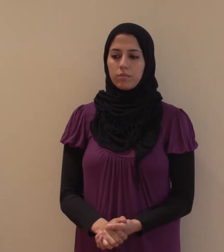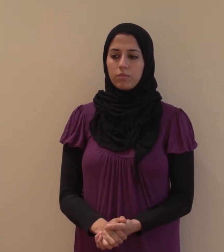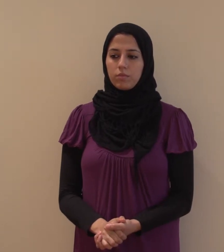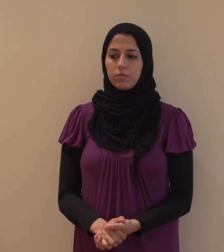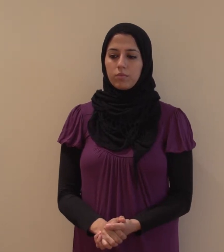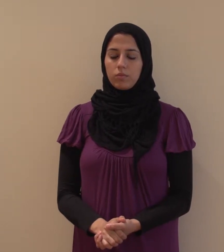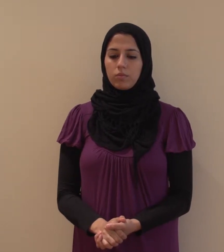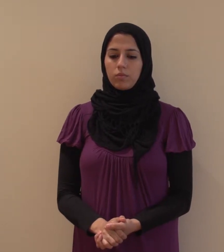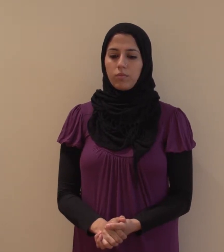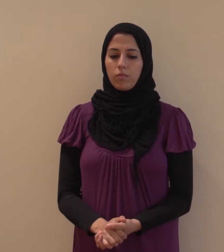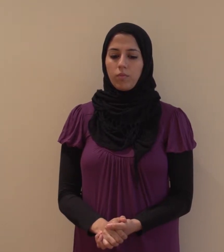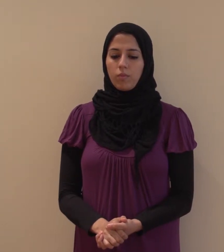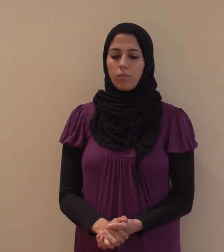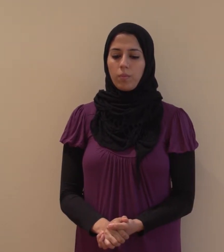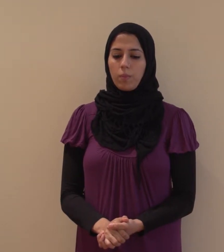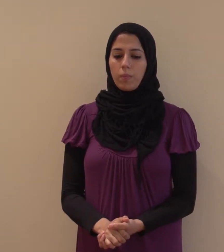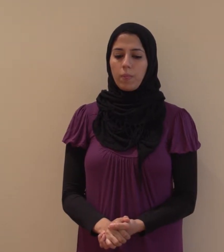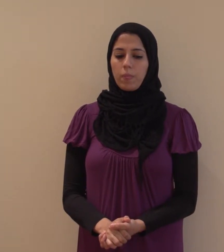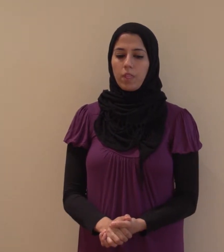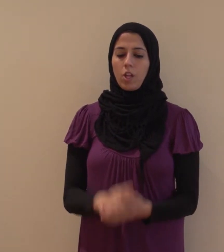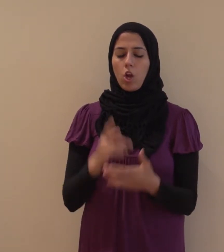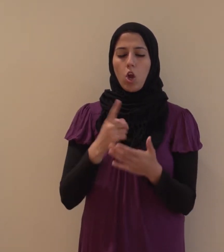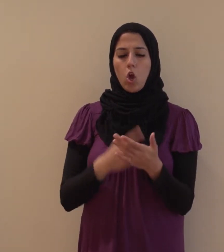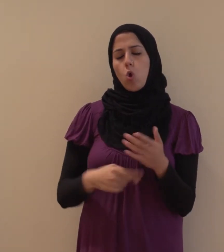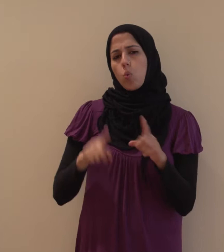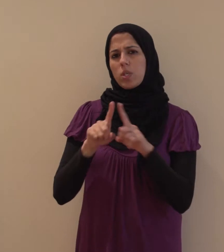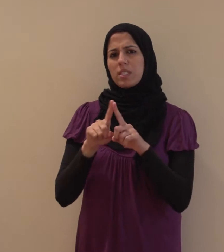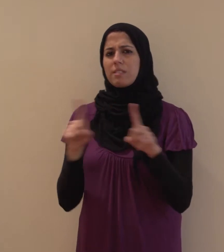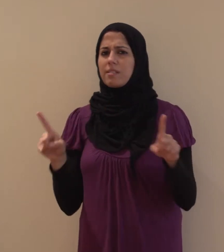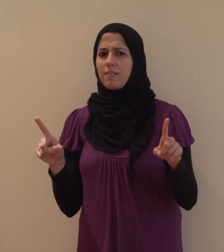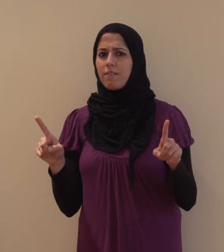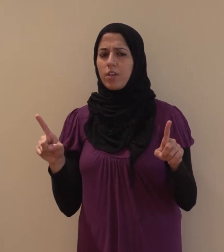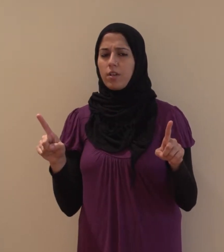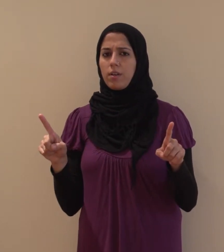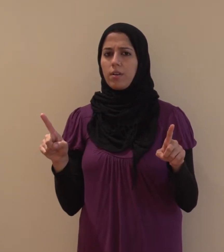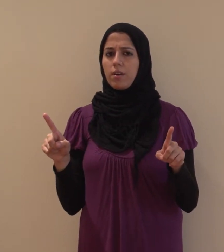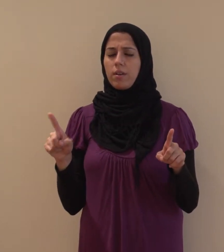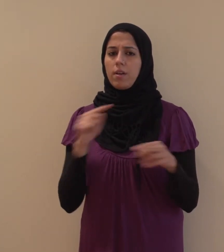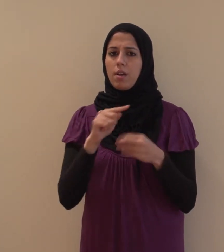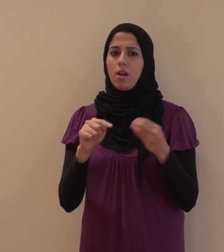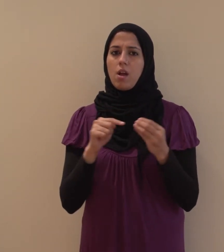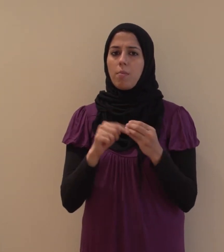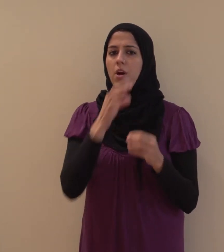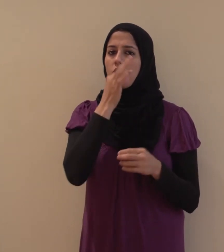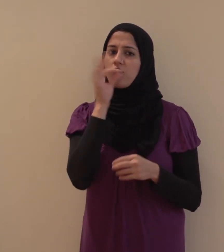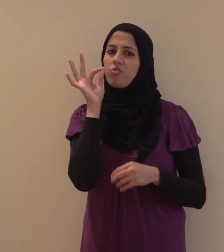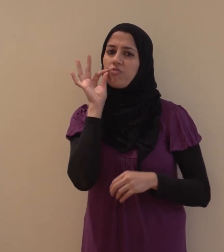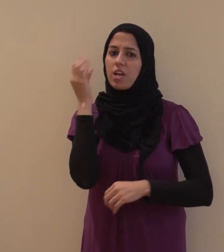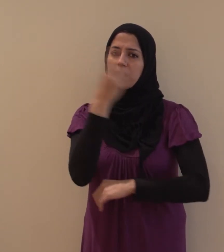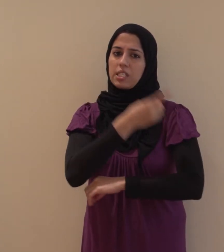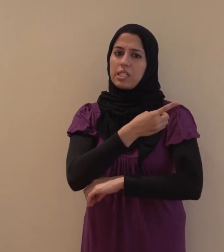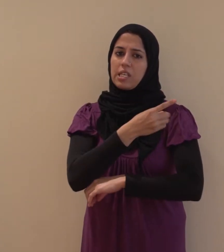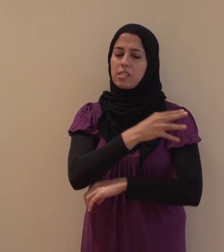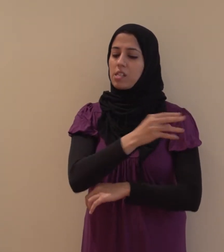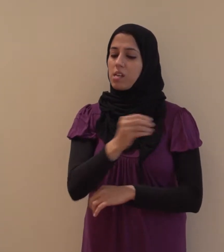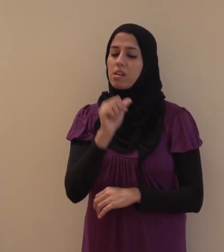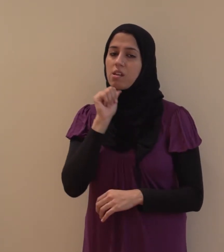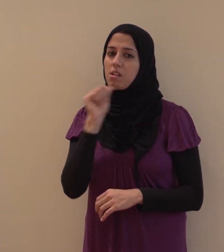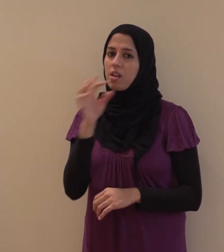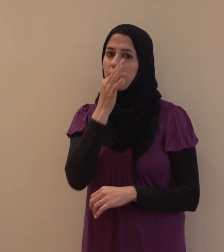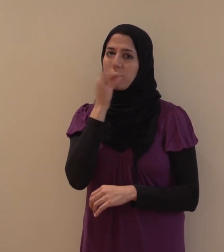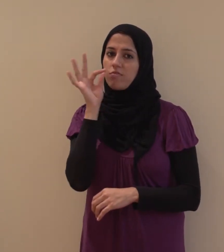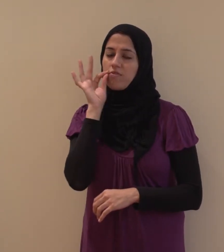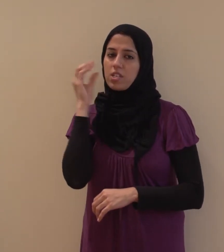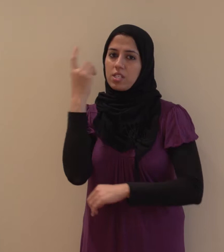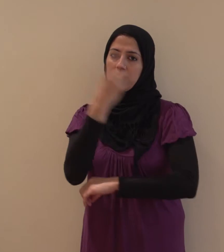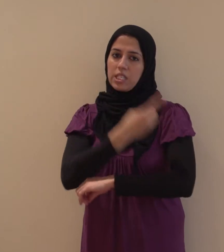is the difference between both the days? So we need to find out and then thank Allah subhanahu wa ta'ala. My brothers